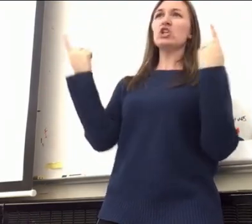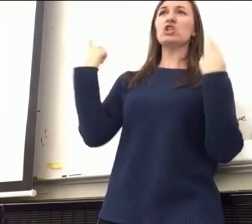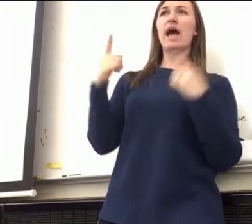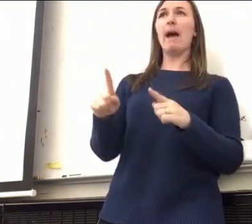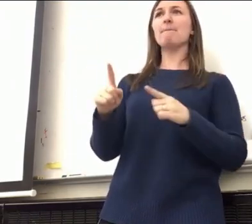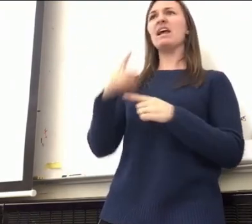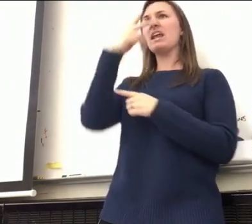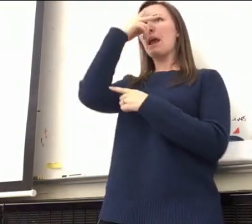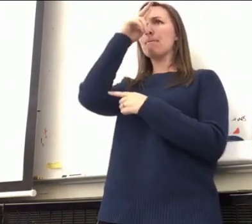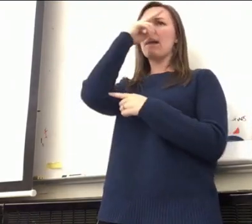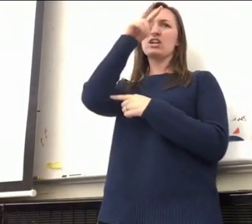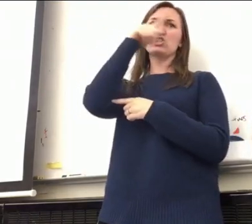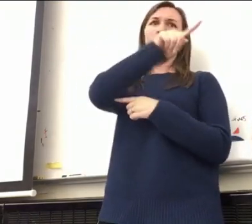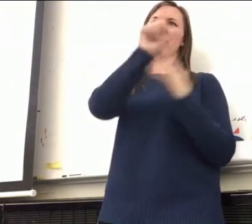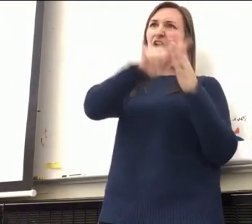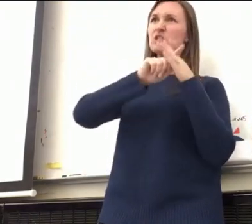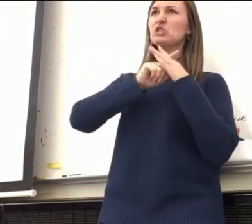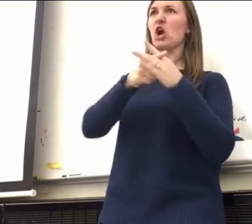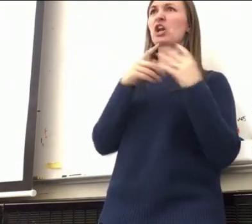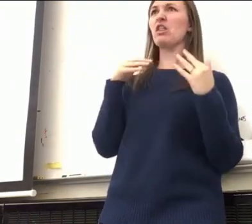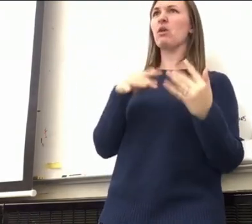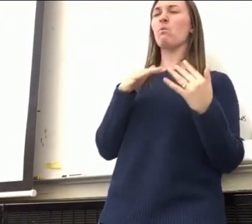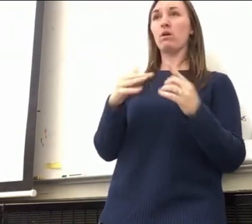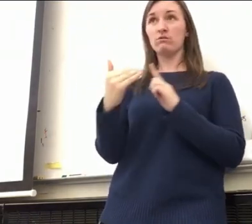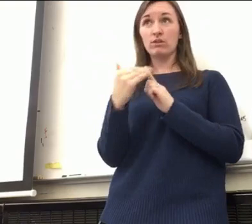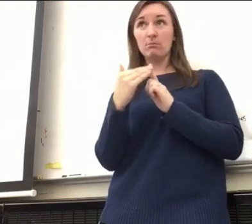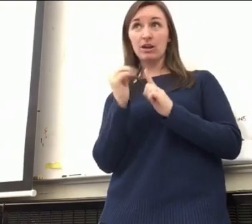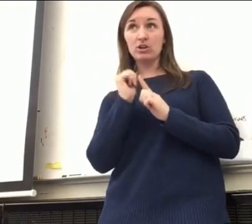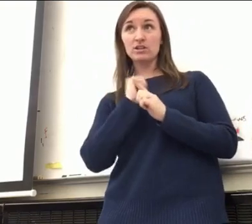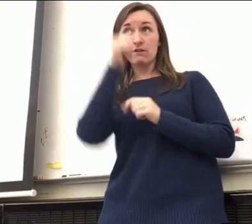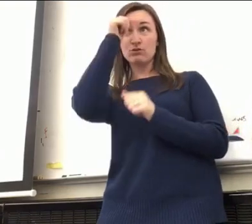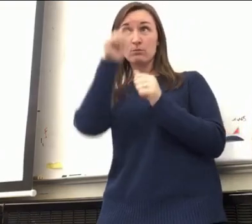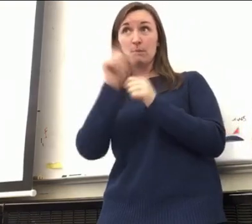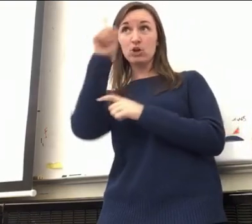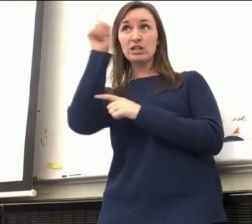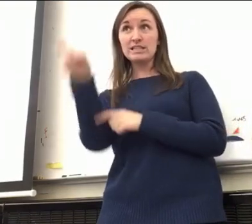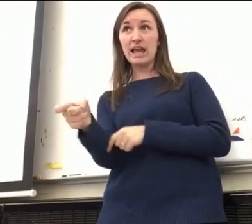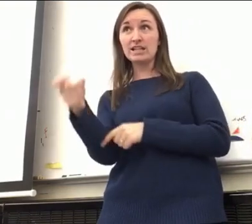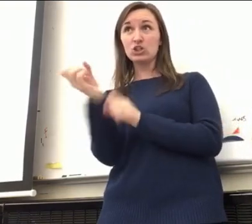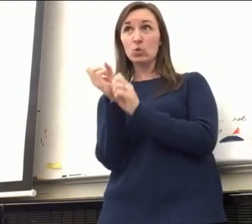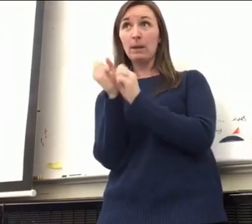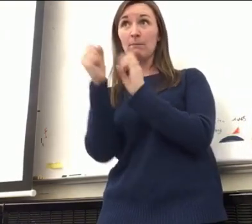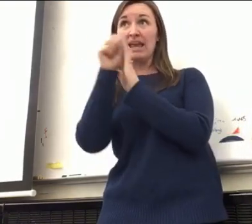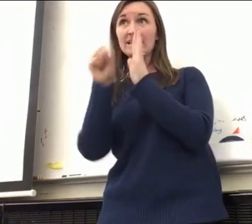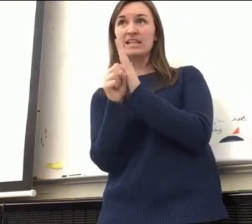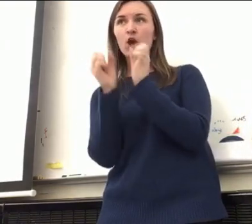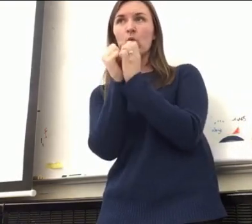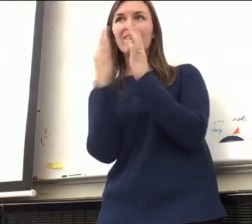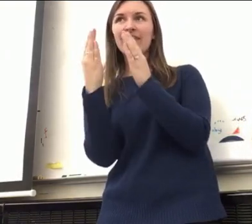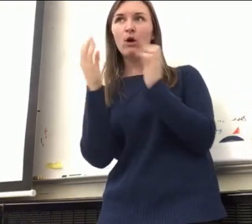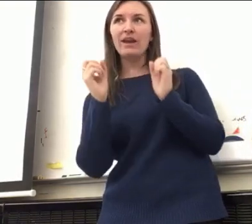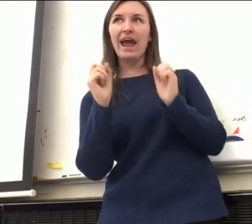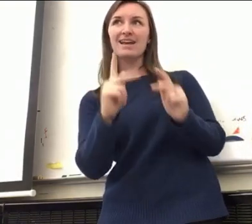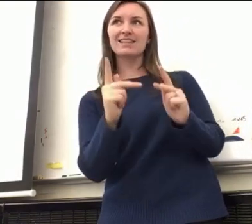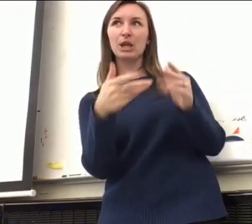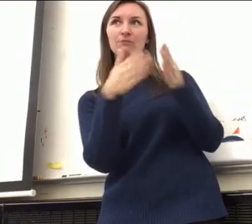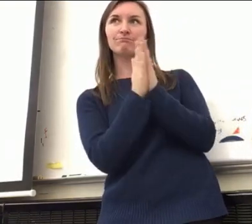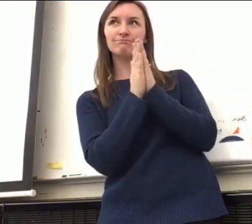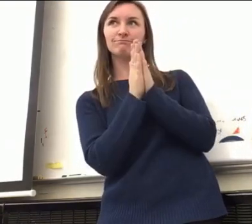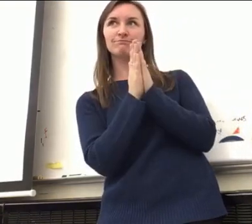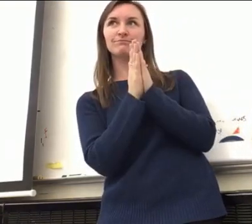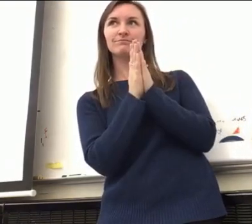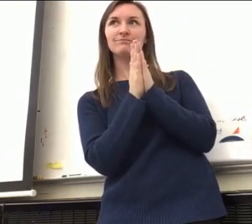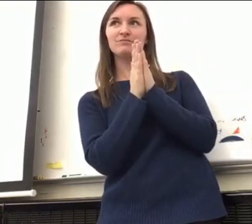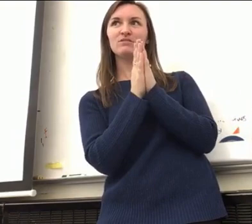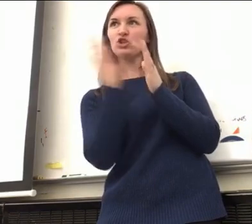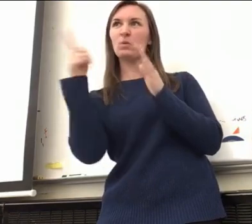Mexico herself. Remind ourselves that, remember, Texas, we made a state without asking anybody permission. Okay? So we're going to begin